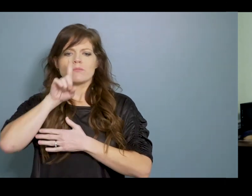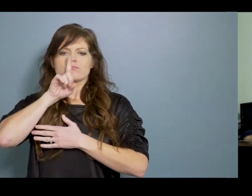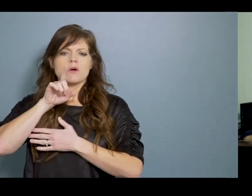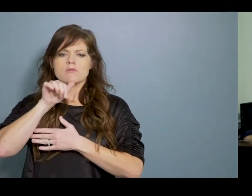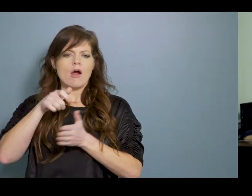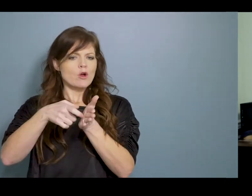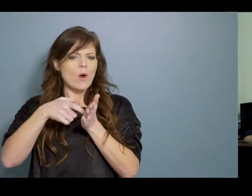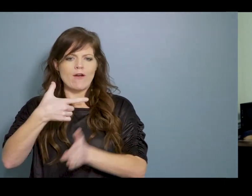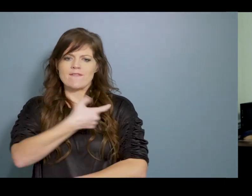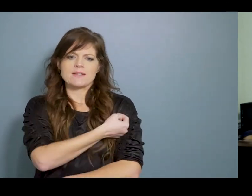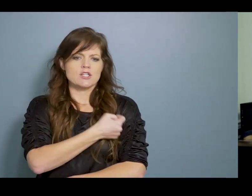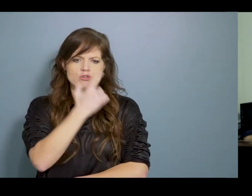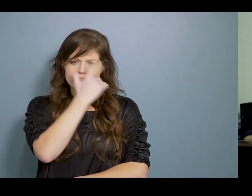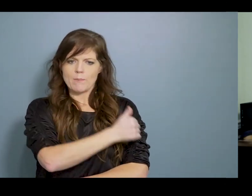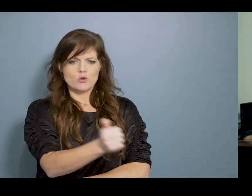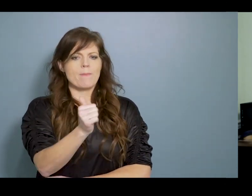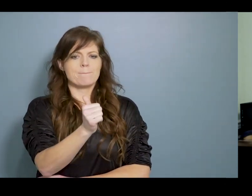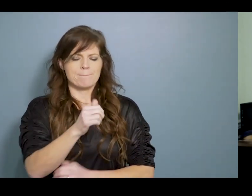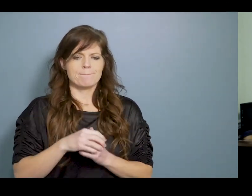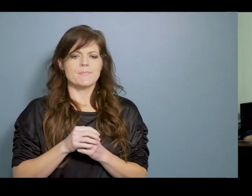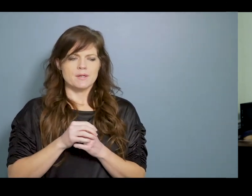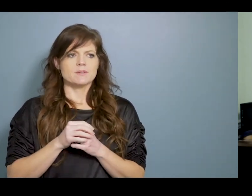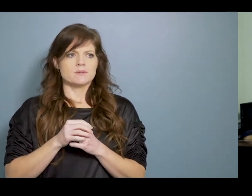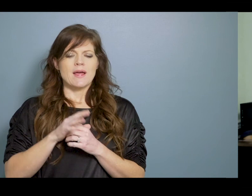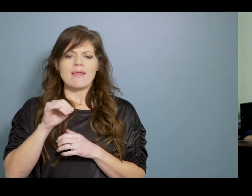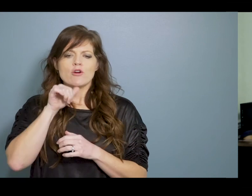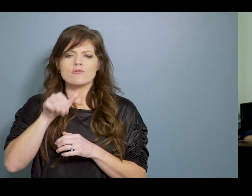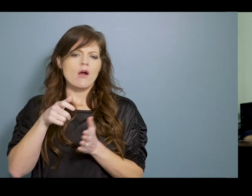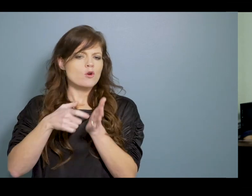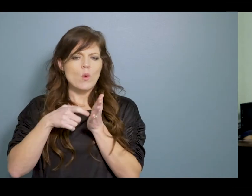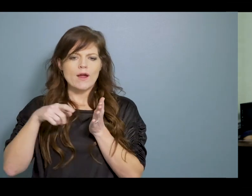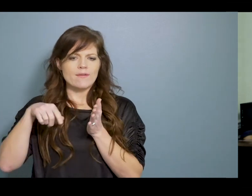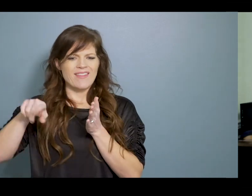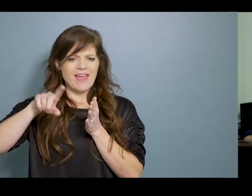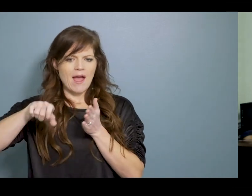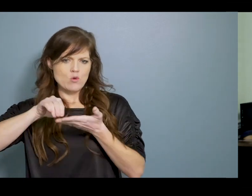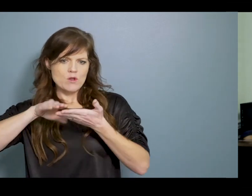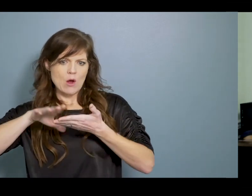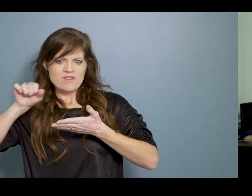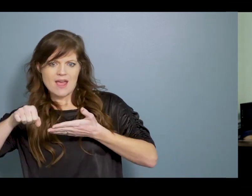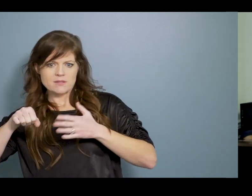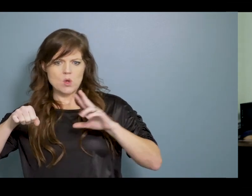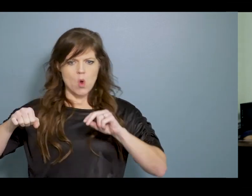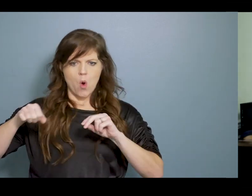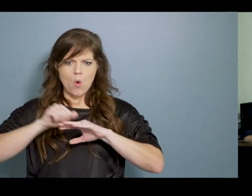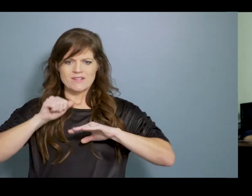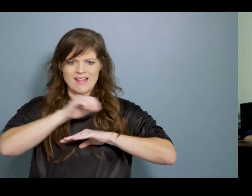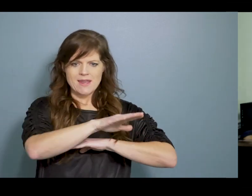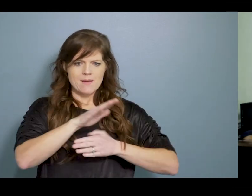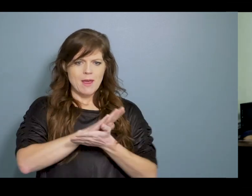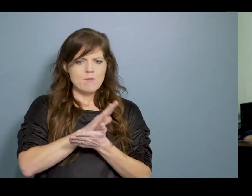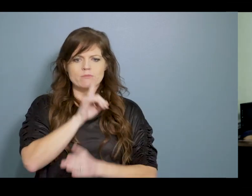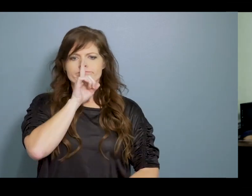all employees. This is individuals just because of the